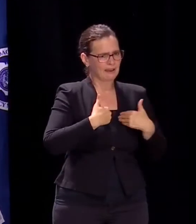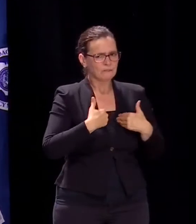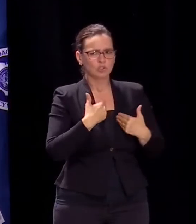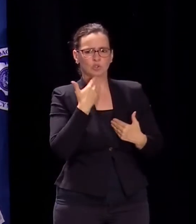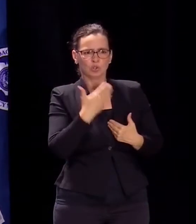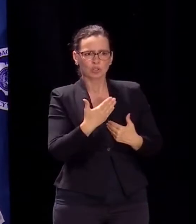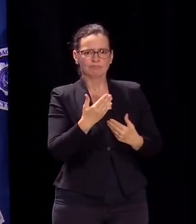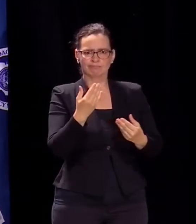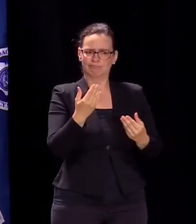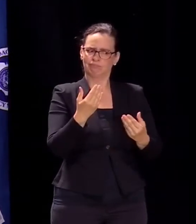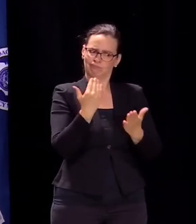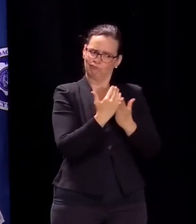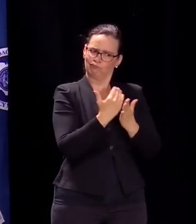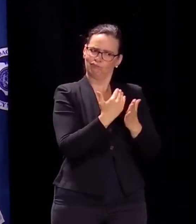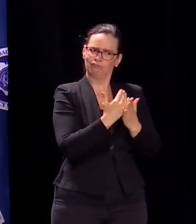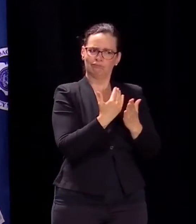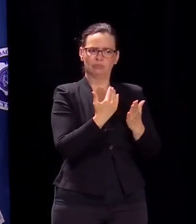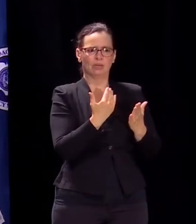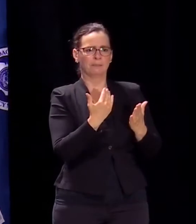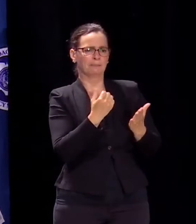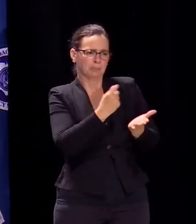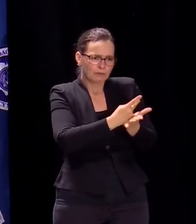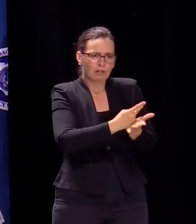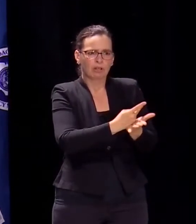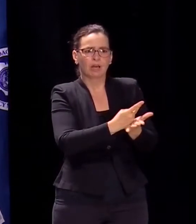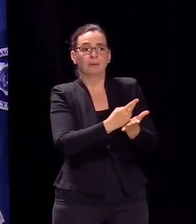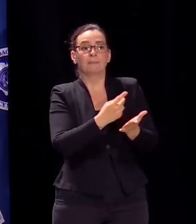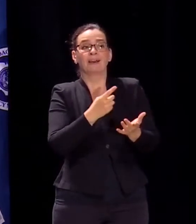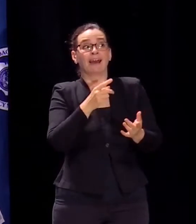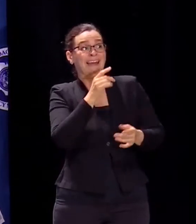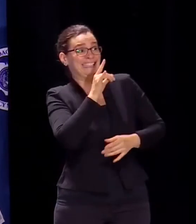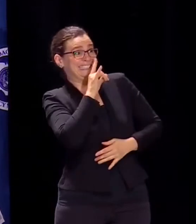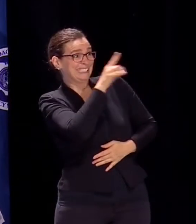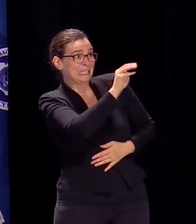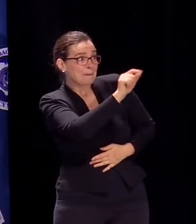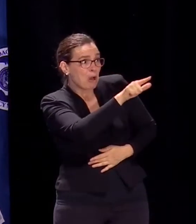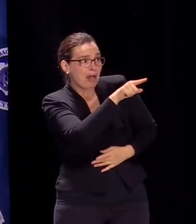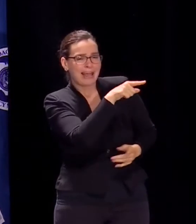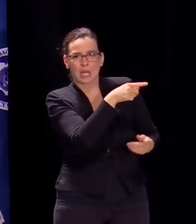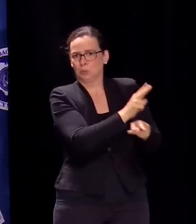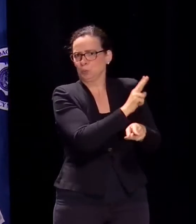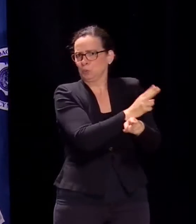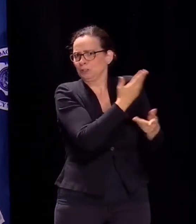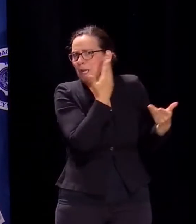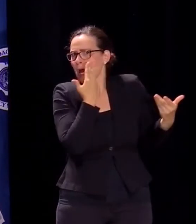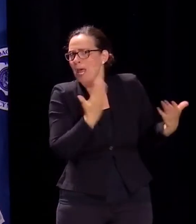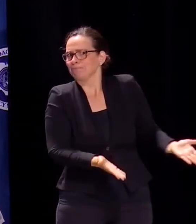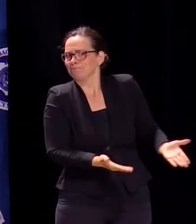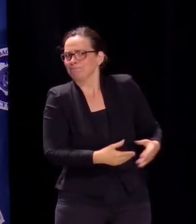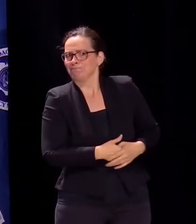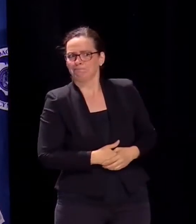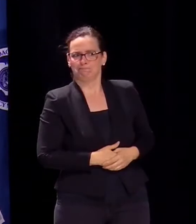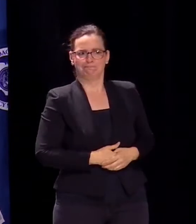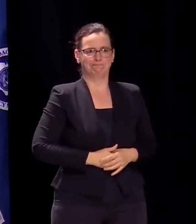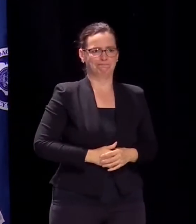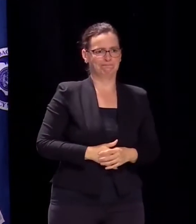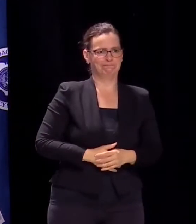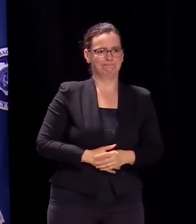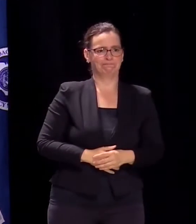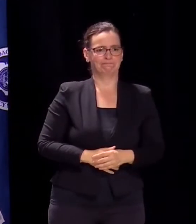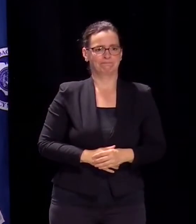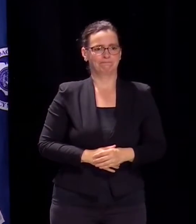type of system in one or two or three or four of their facilities or not, I'm not sure. As you know, the Pyramid Companies is